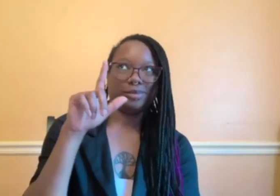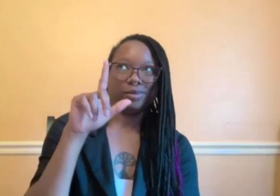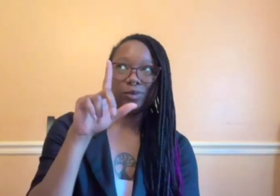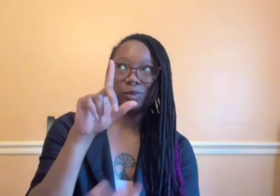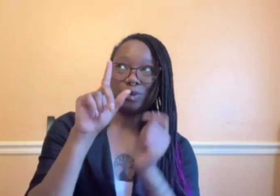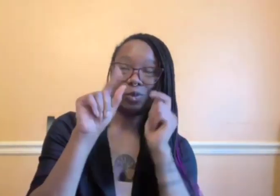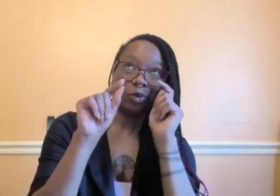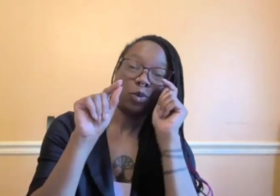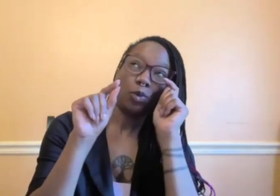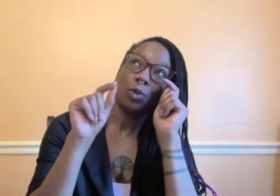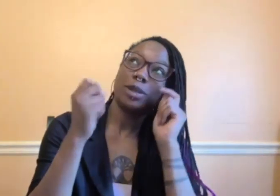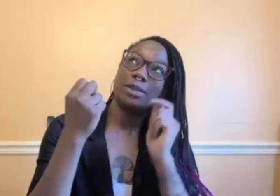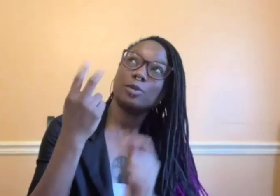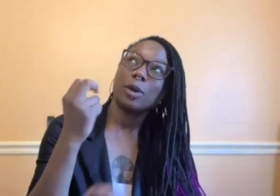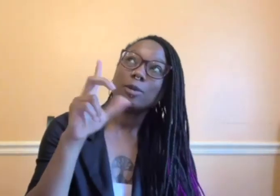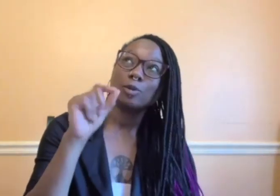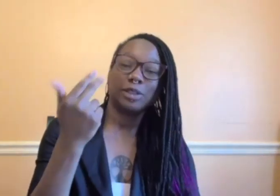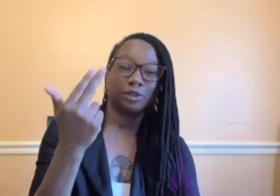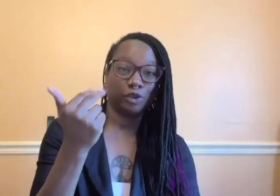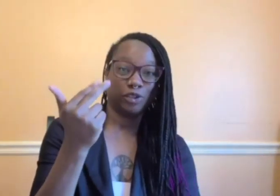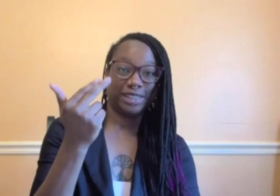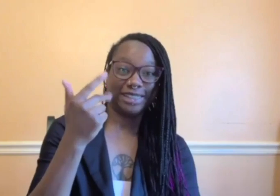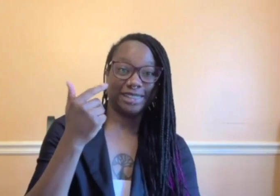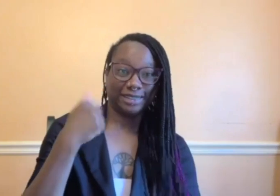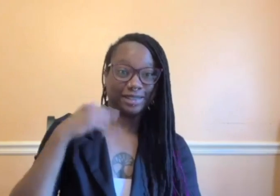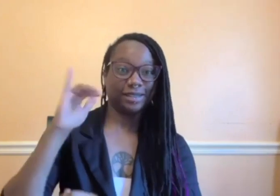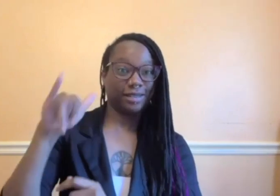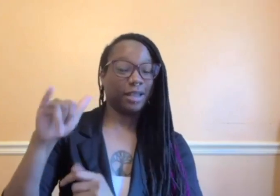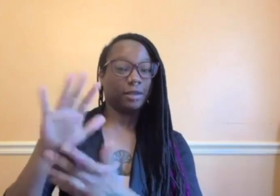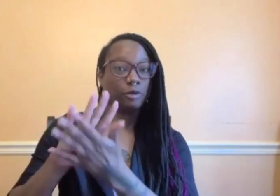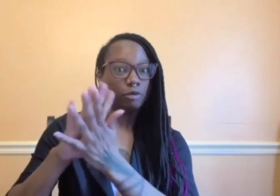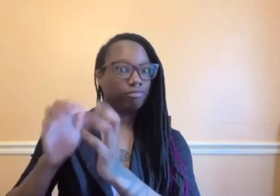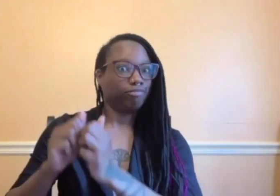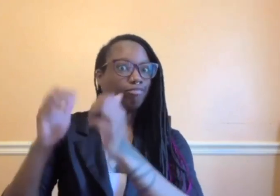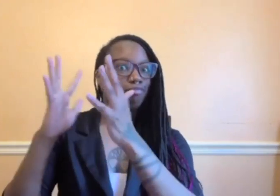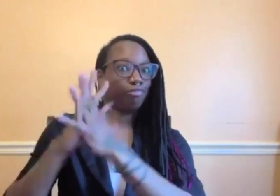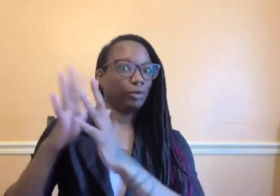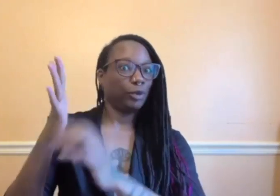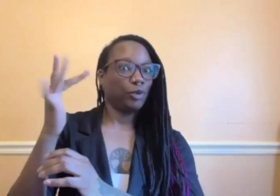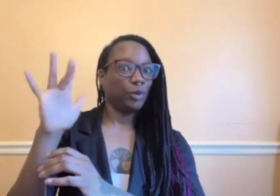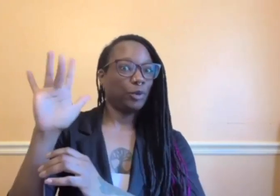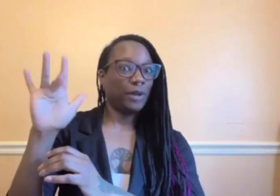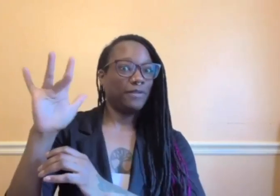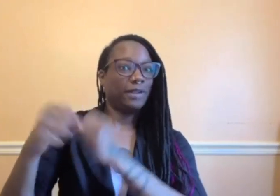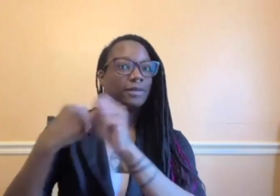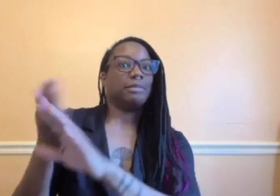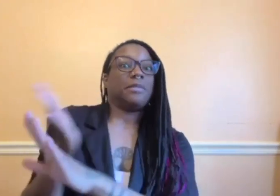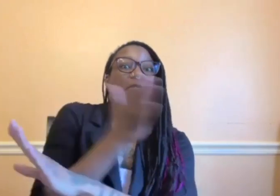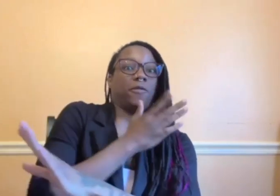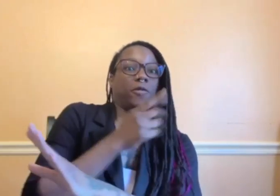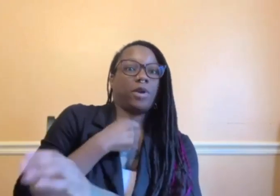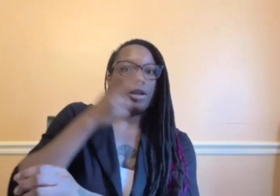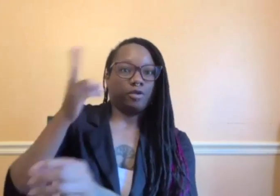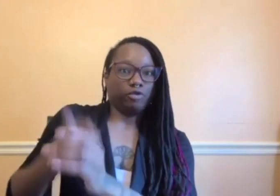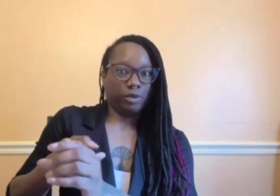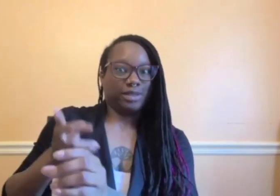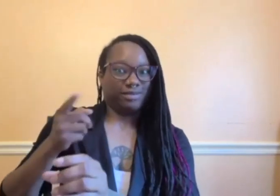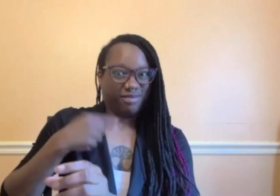Midwest. That was back in 2012, 2013, around that time. And so, the school had been